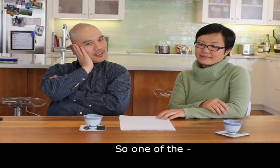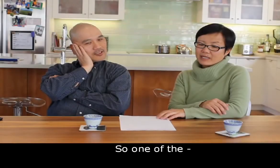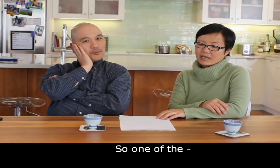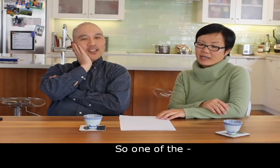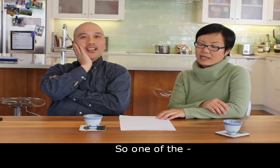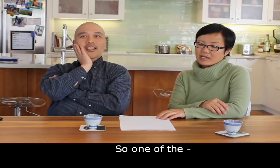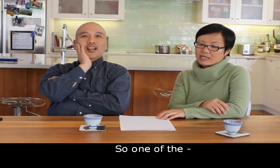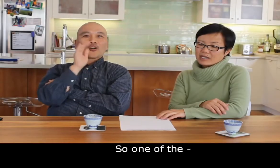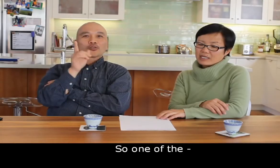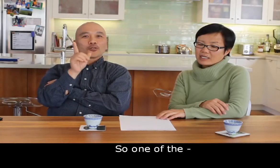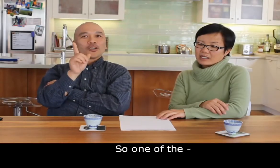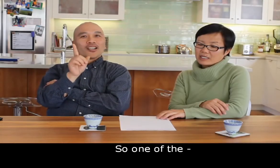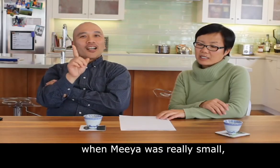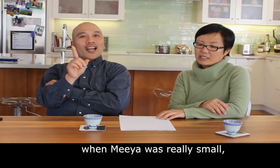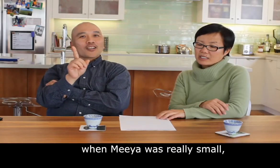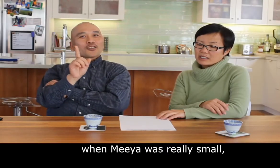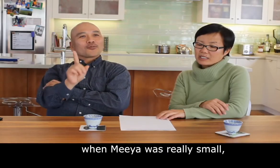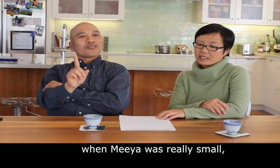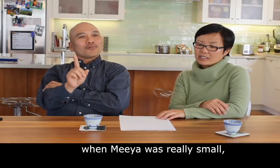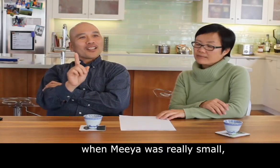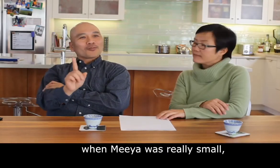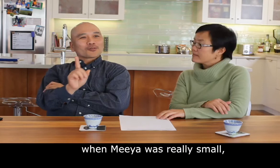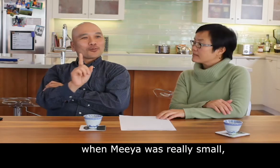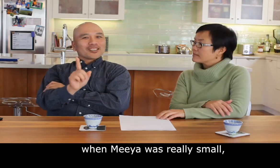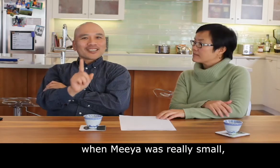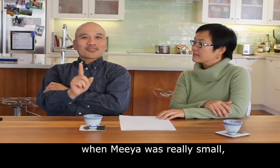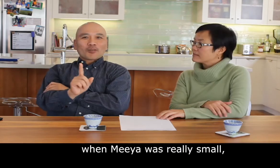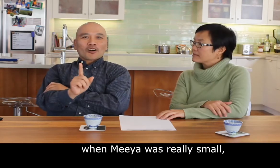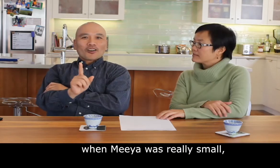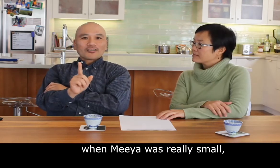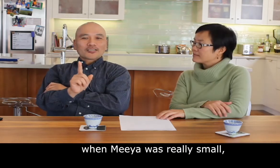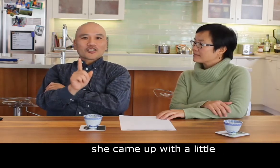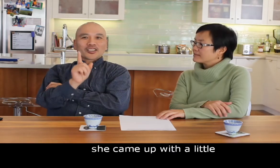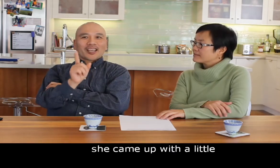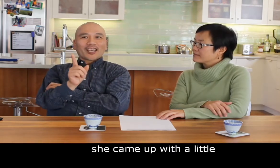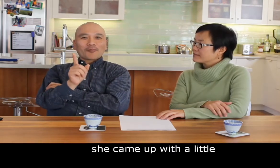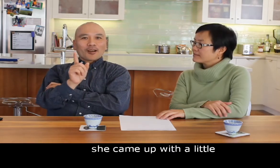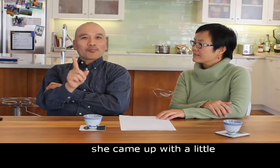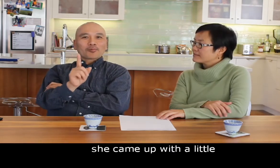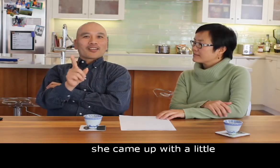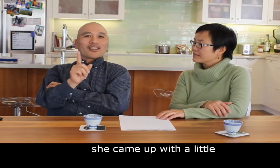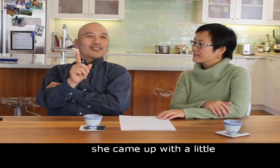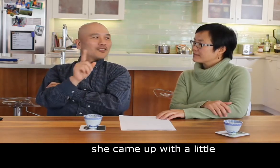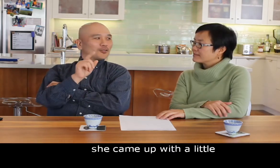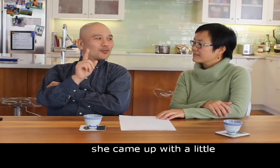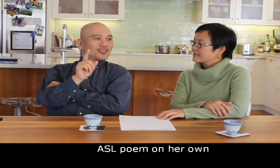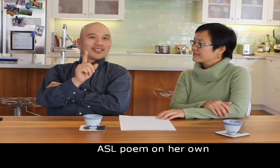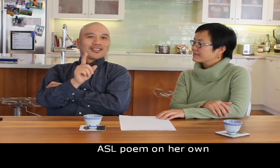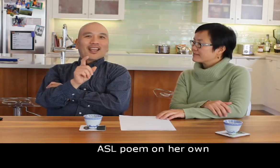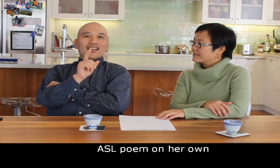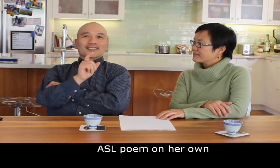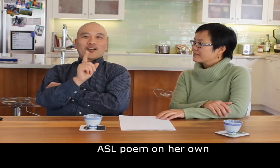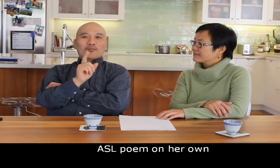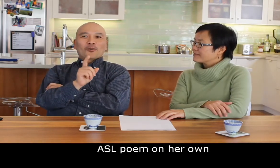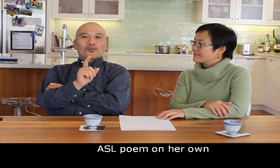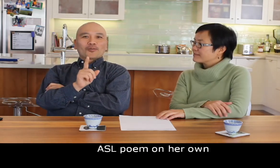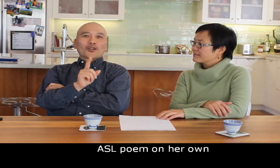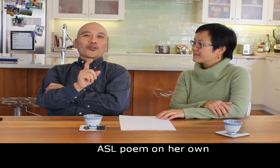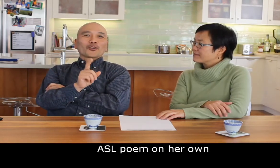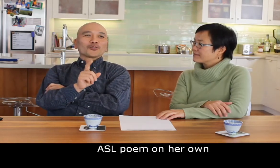So so actually when Mia was really small, she came up with a little ASL poem on her own,